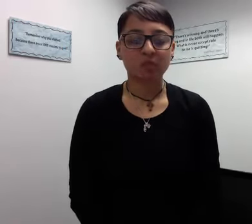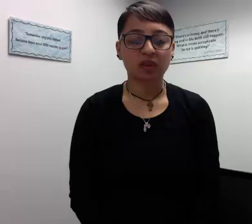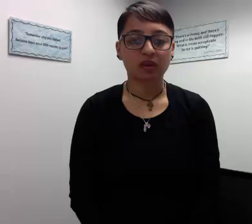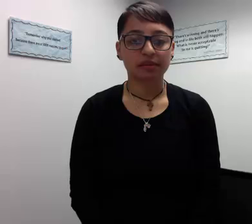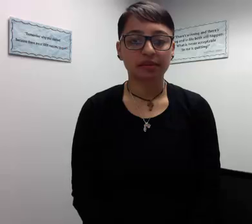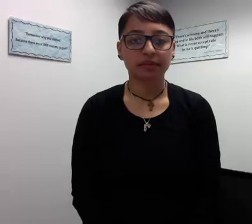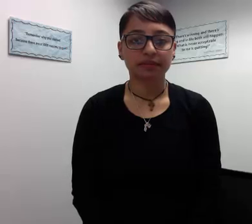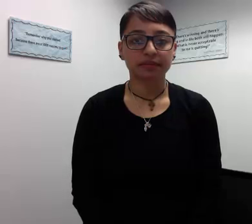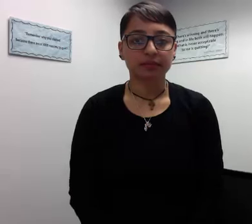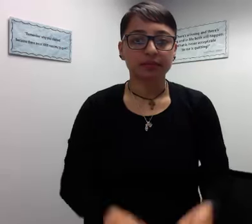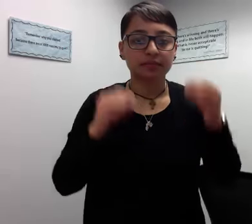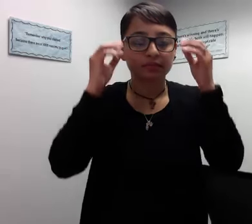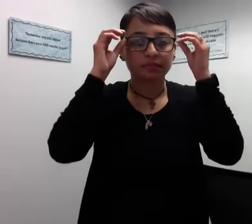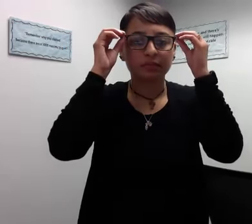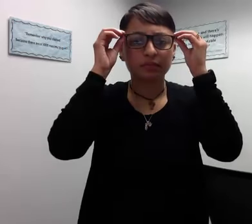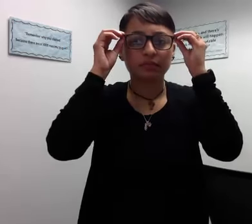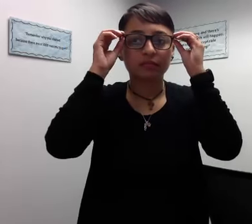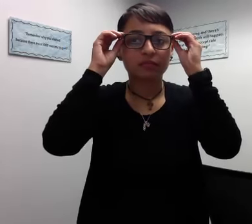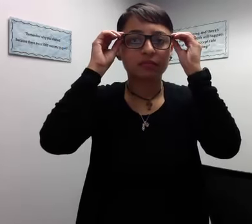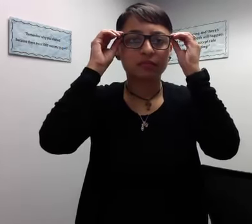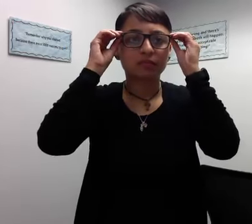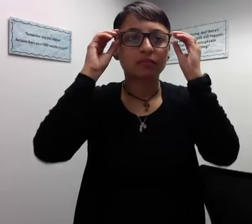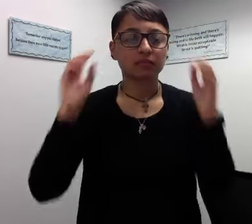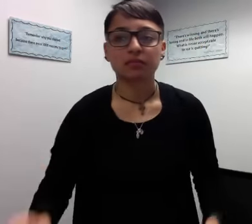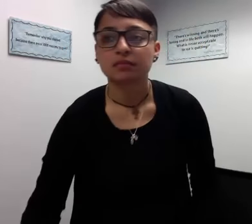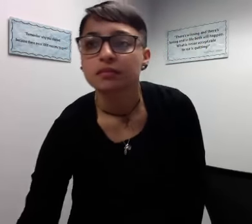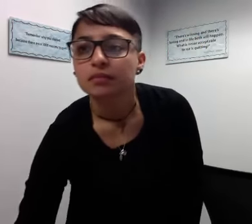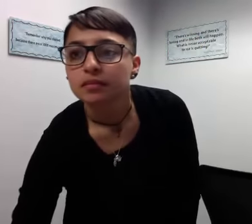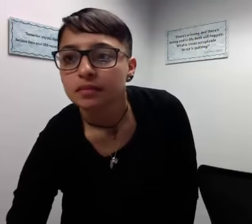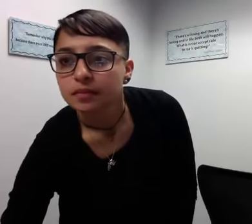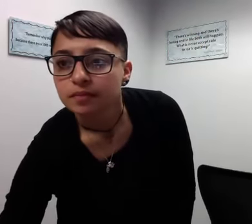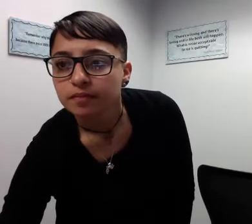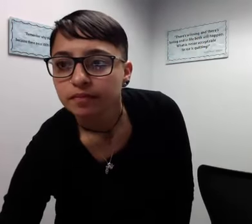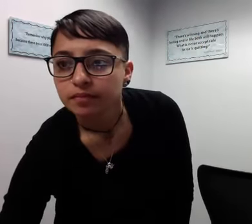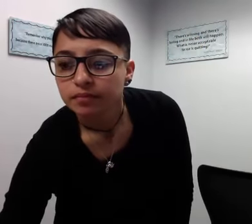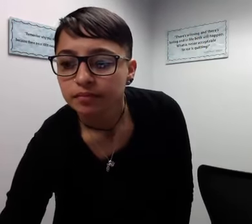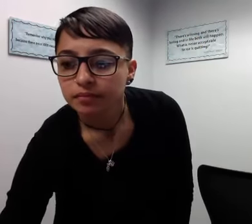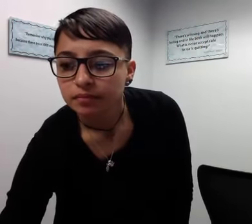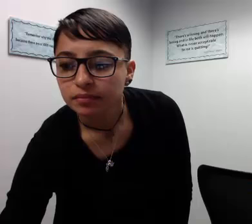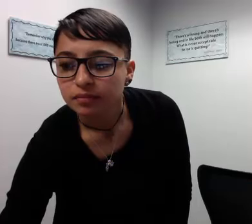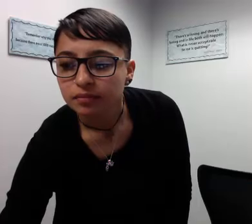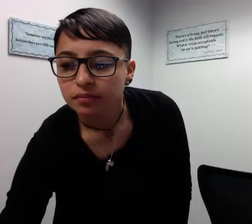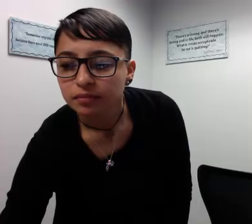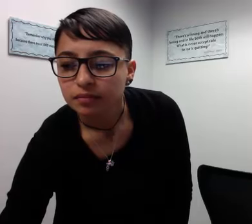Interpreting. For this part of the BES, your audience prefers a more ASL-like delivery.